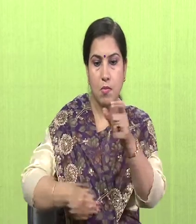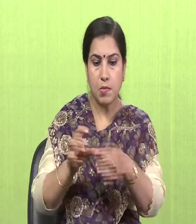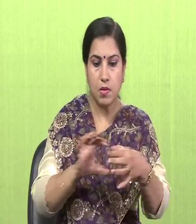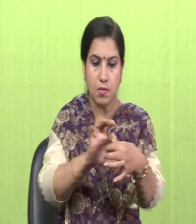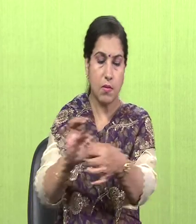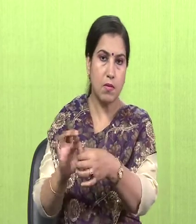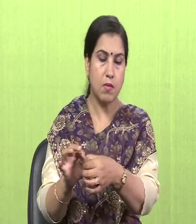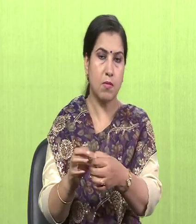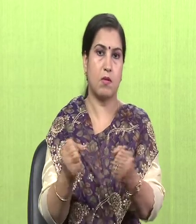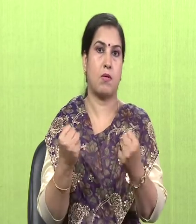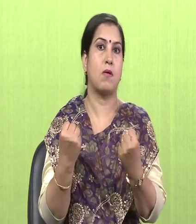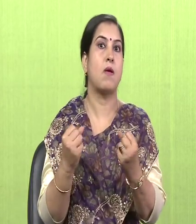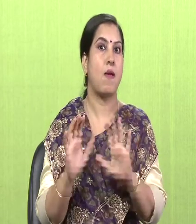Indian society.